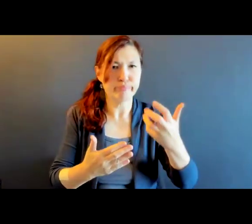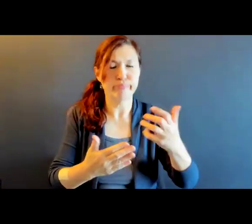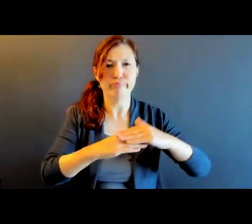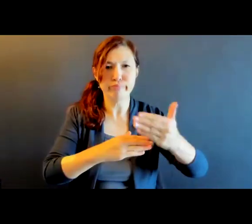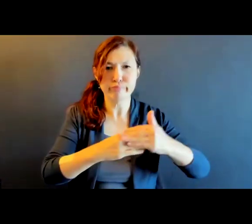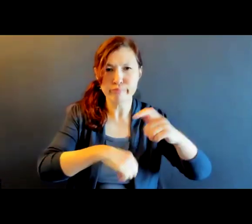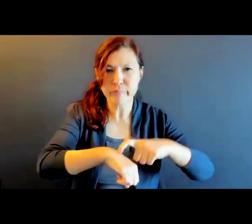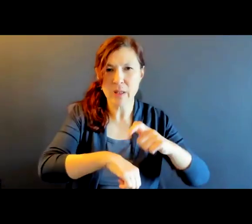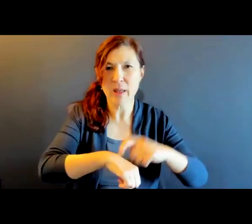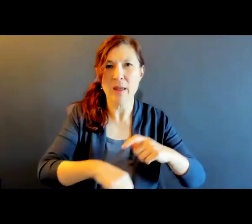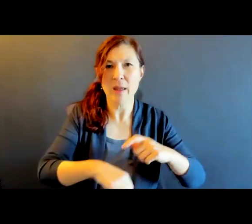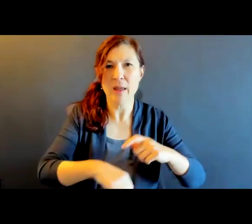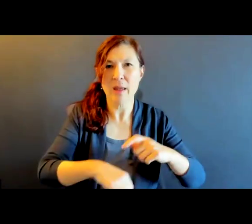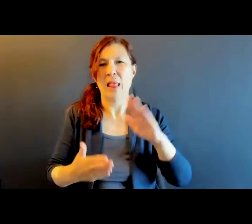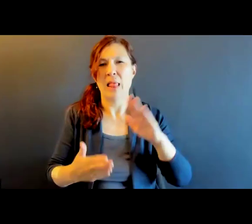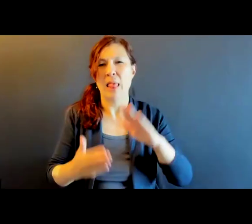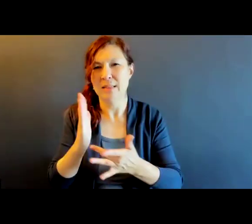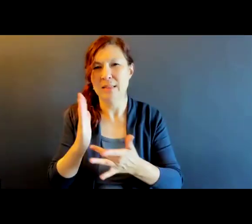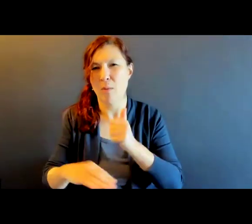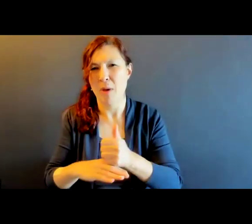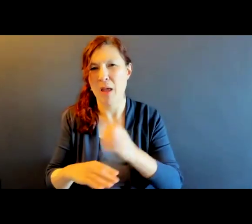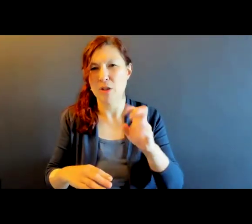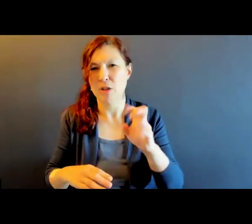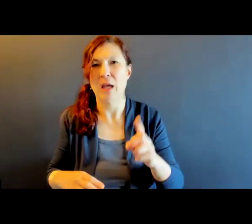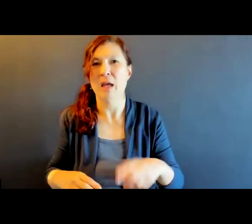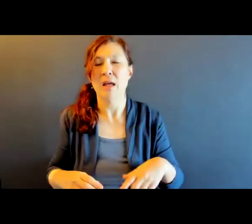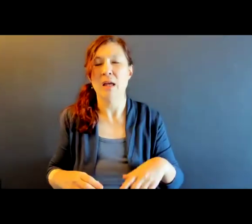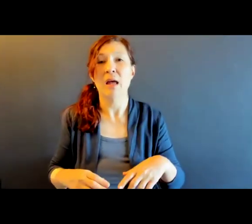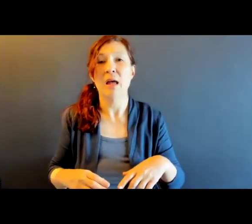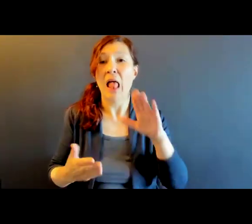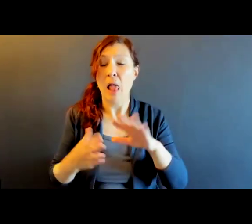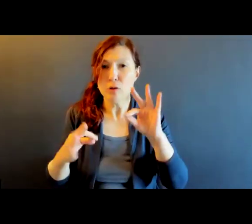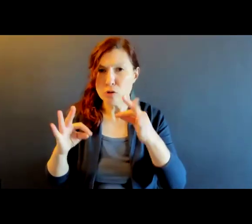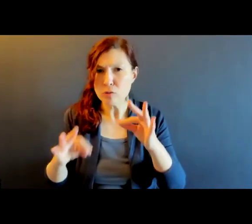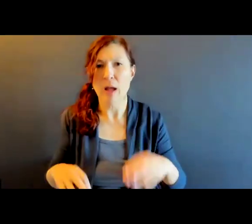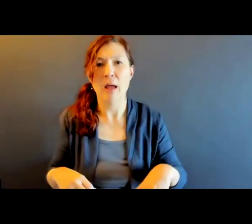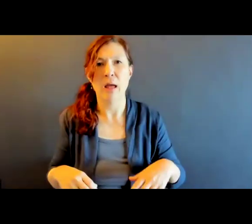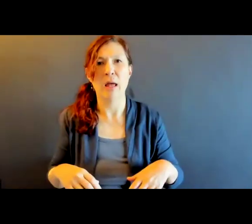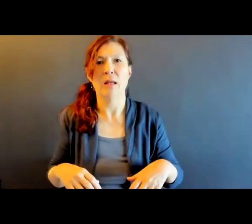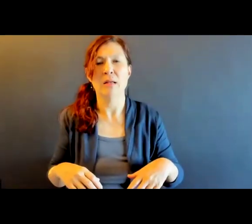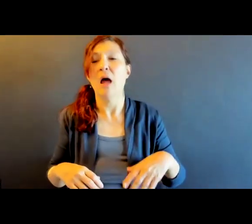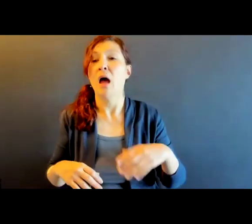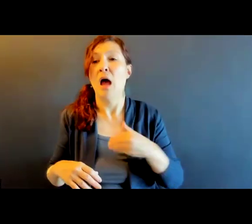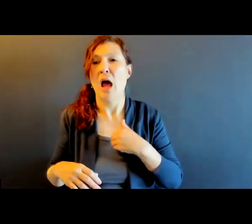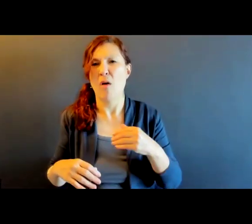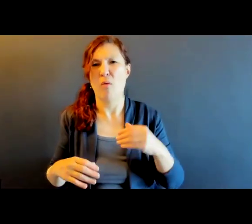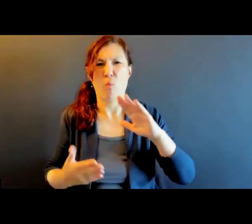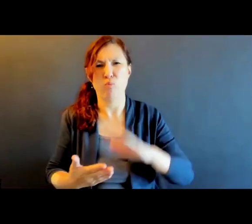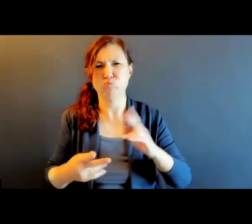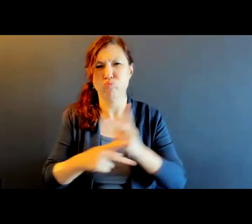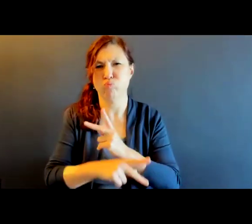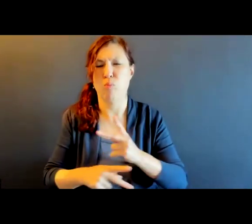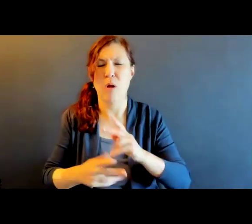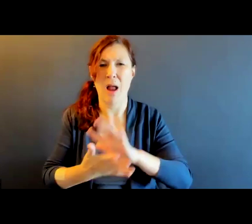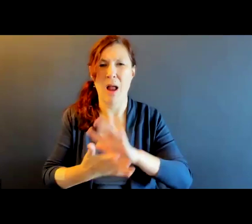education that includes increased distraction leading to loss of focus, lower academic performance, physical and mental health issues from prolonged screen time,